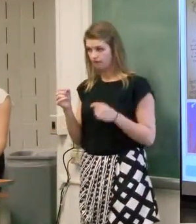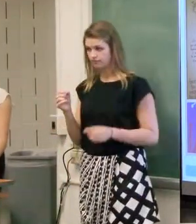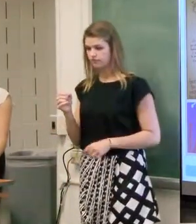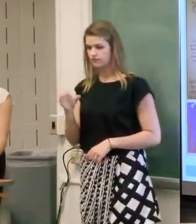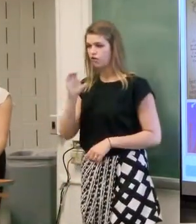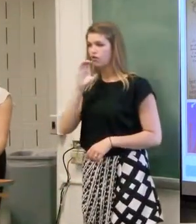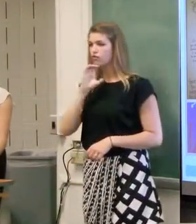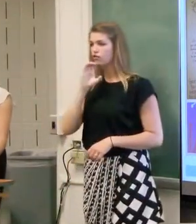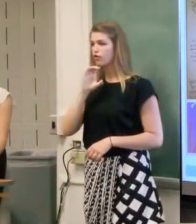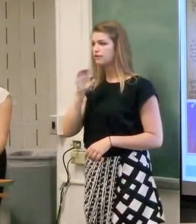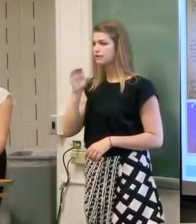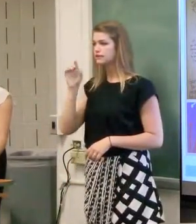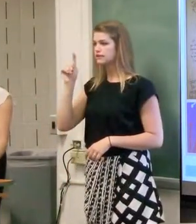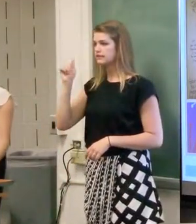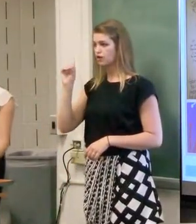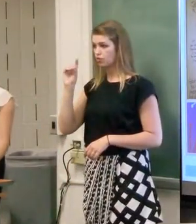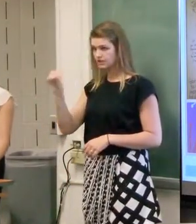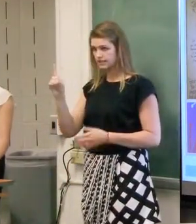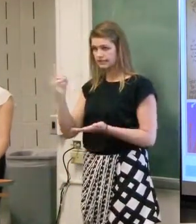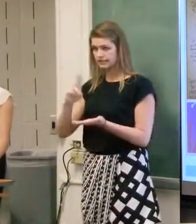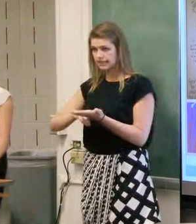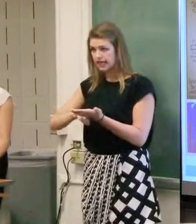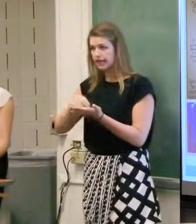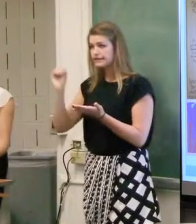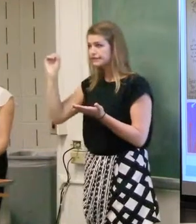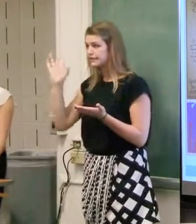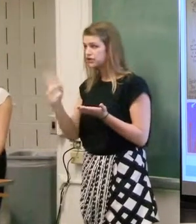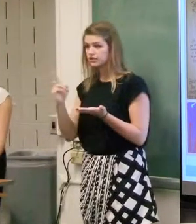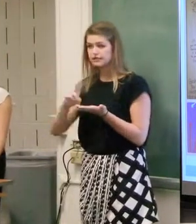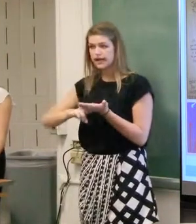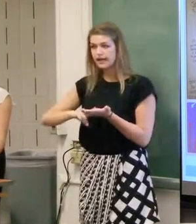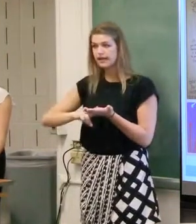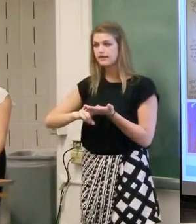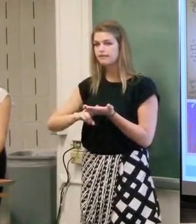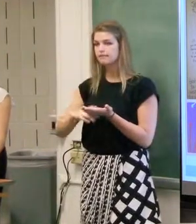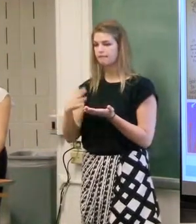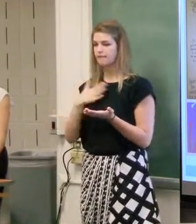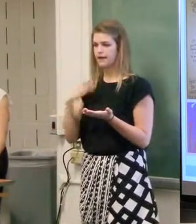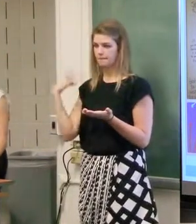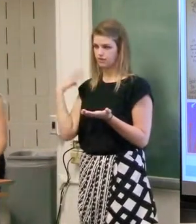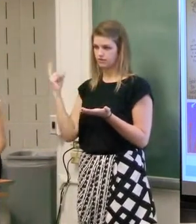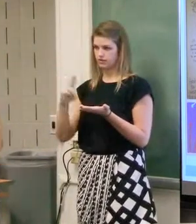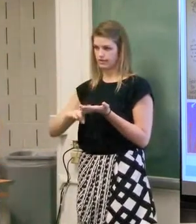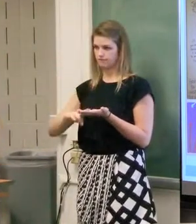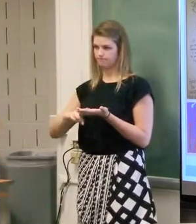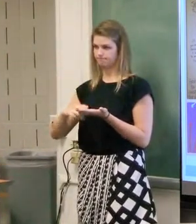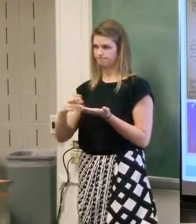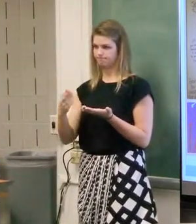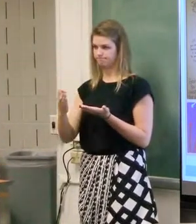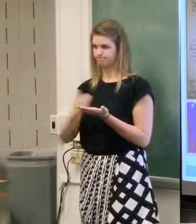Chloe's TOP signed it. The teacher signed it. And of course my mentor signed it.